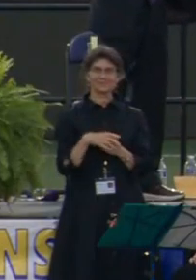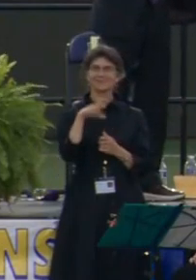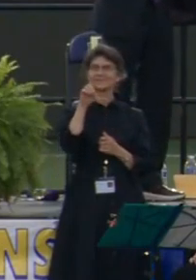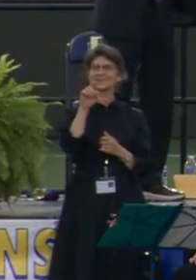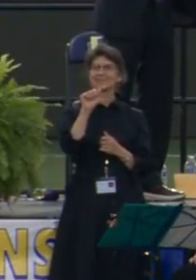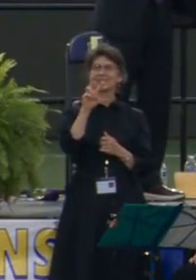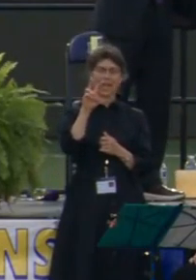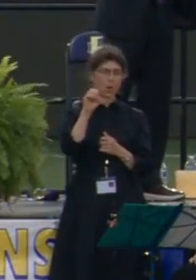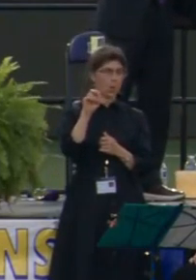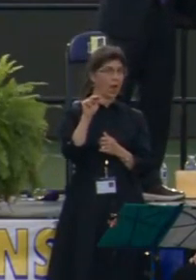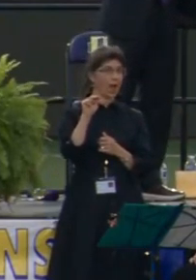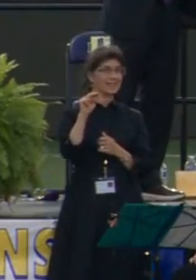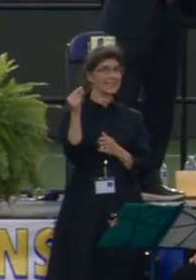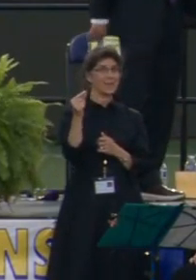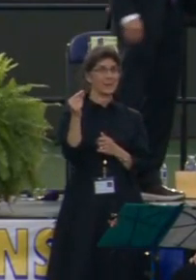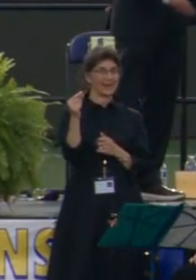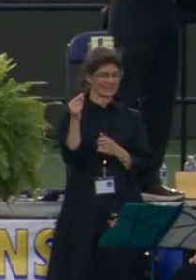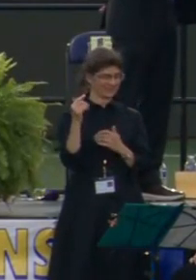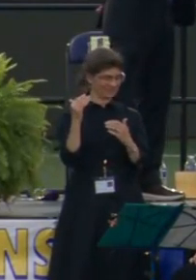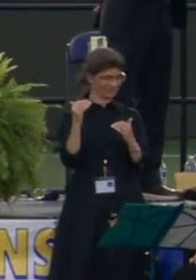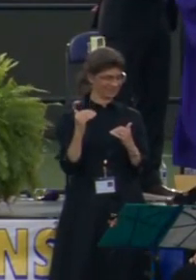Duan Gamble.